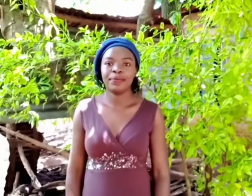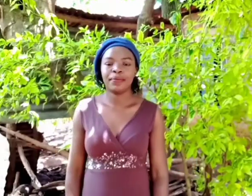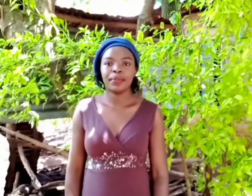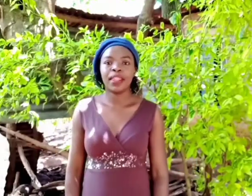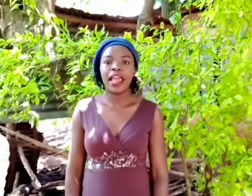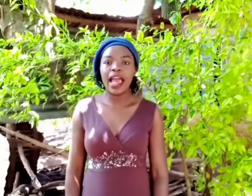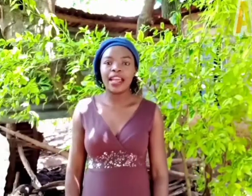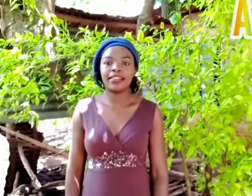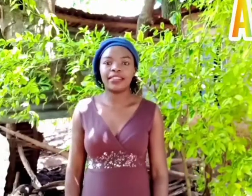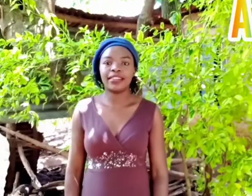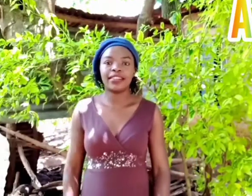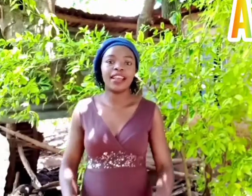At.